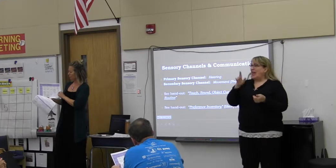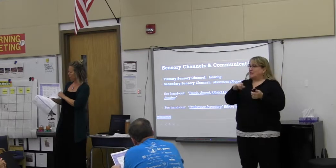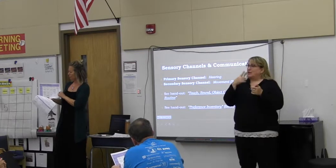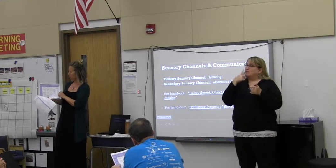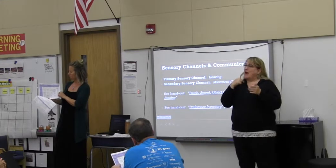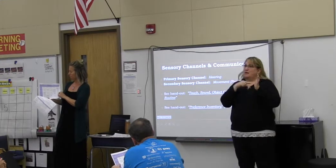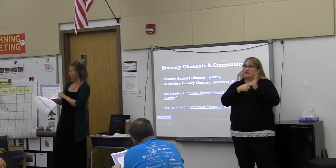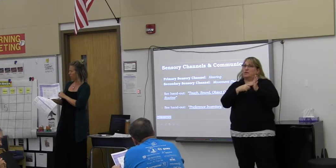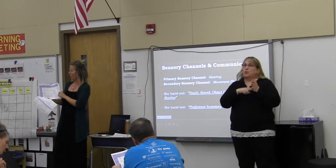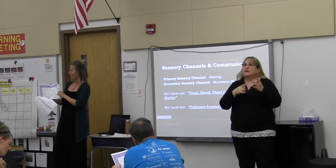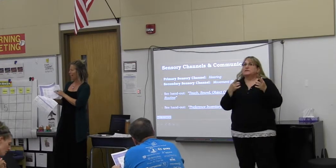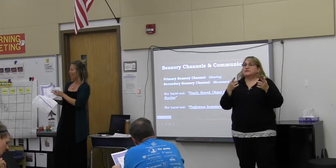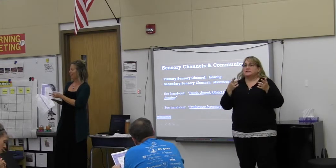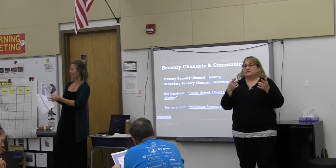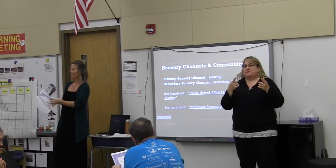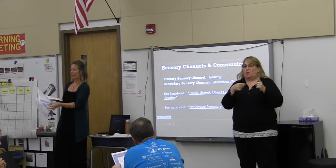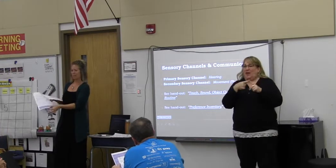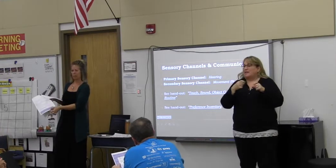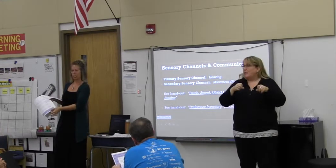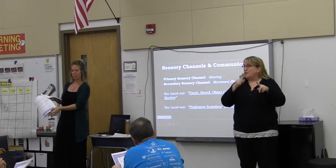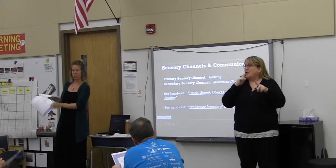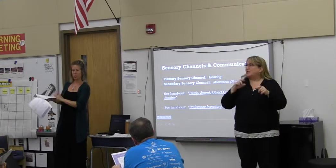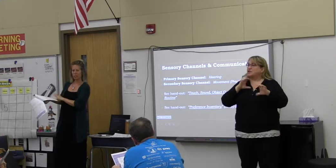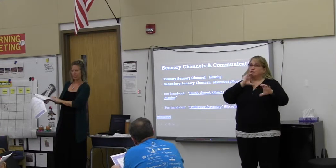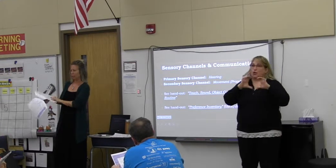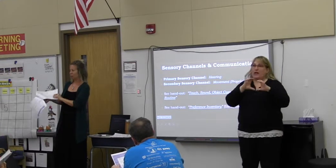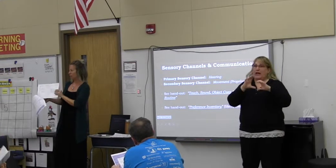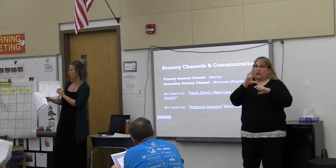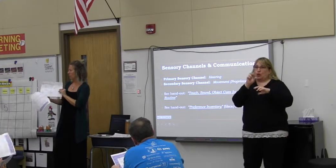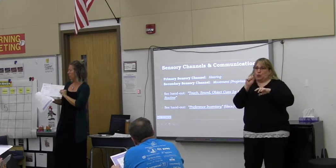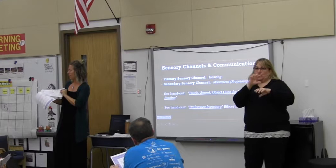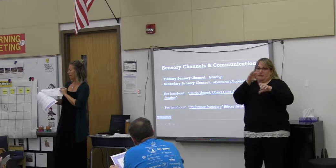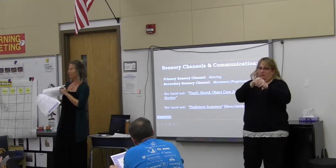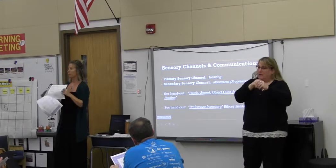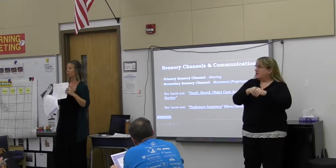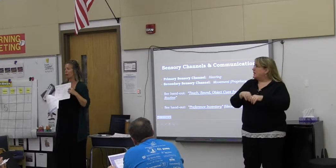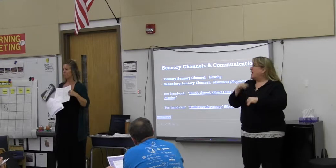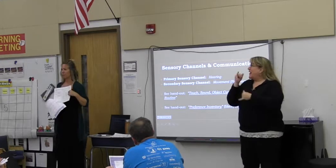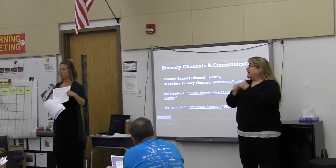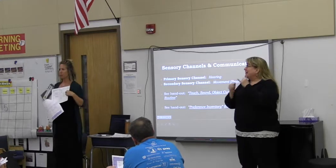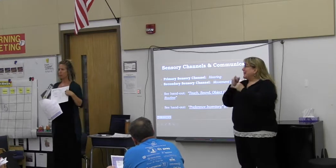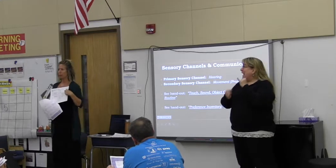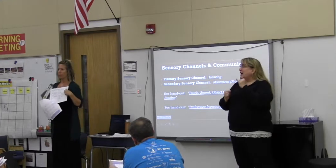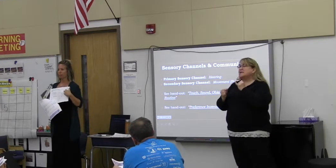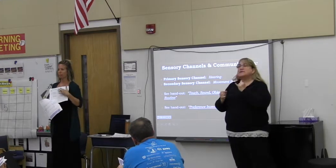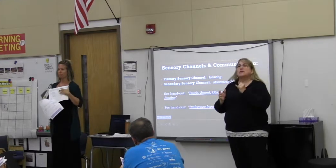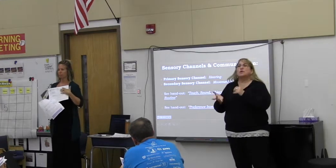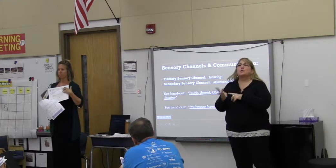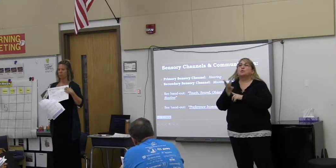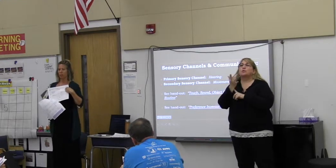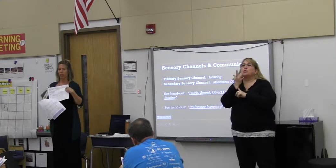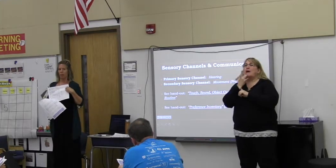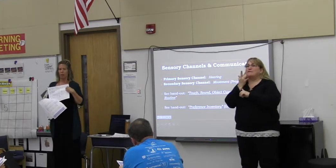next. Okay? And then on the last page I think that you guys have with this one is their preference inventory.